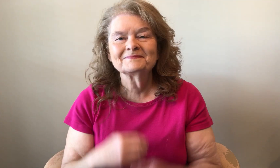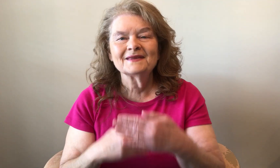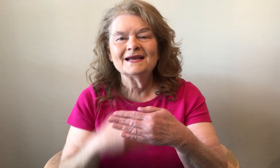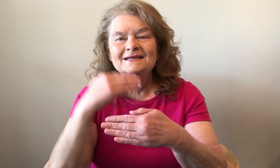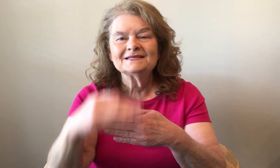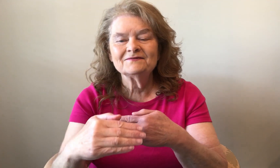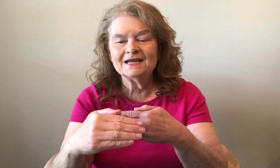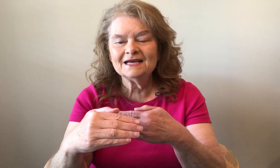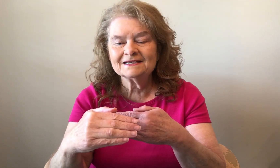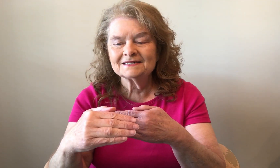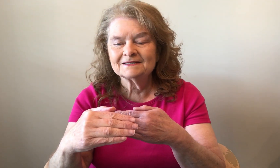So next,